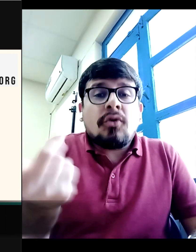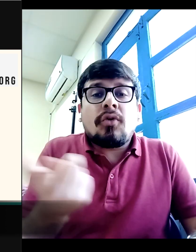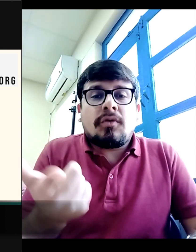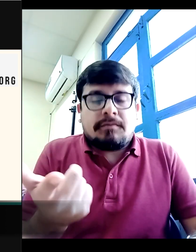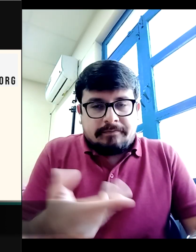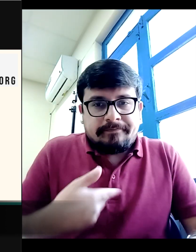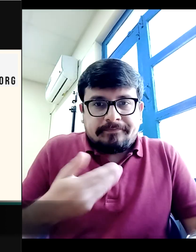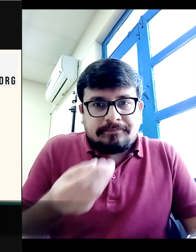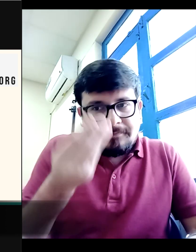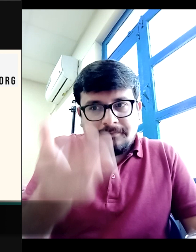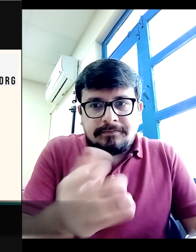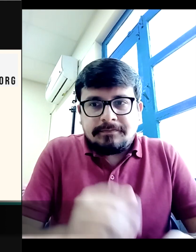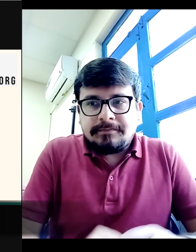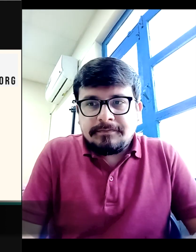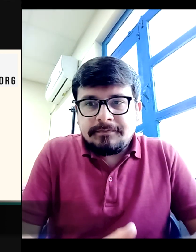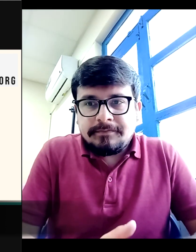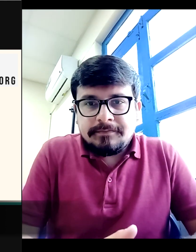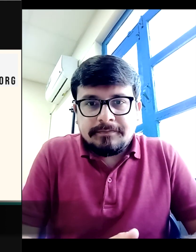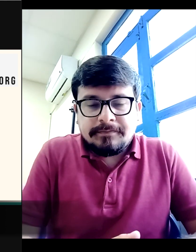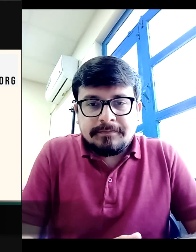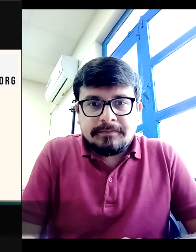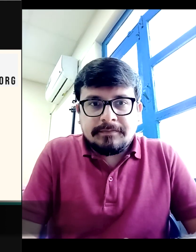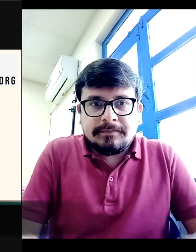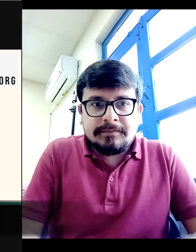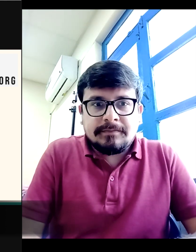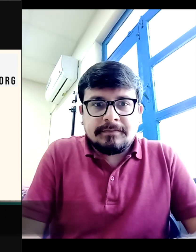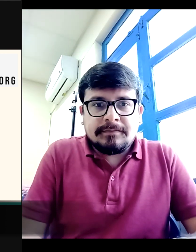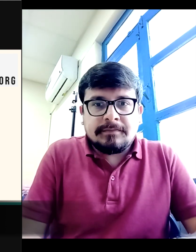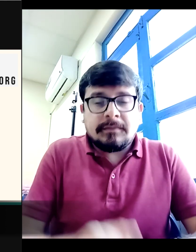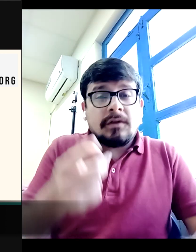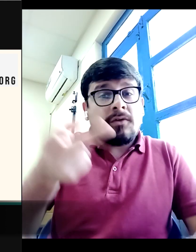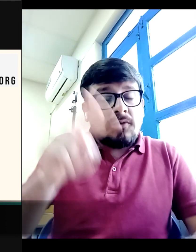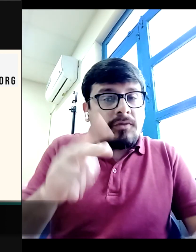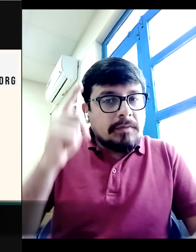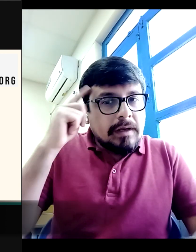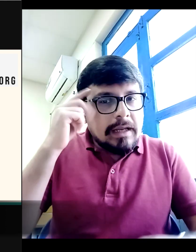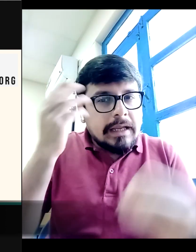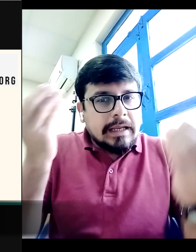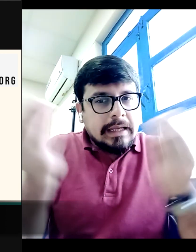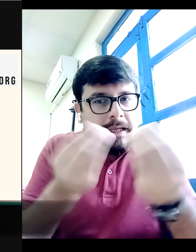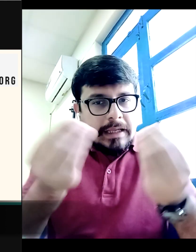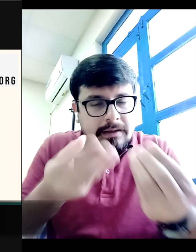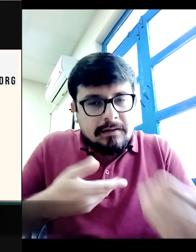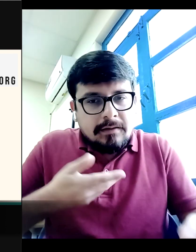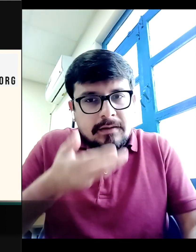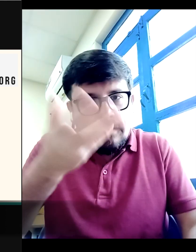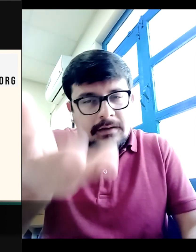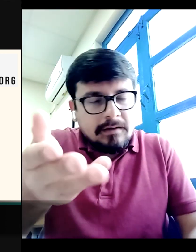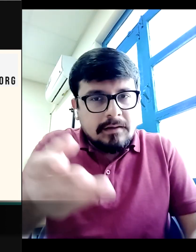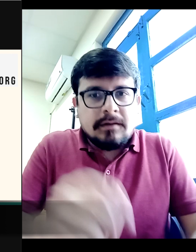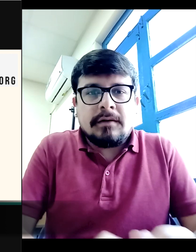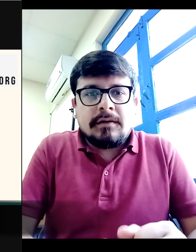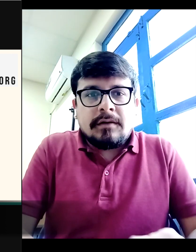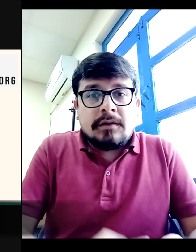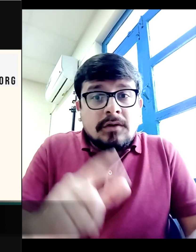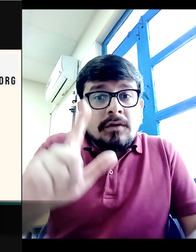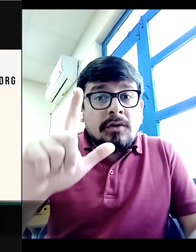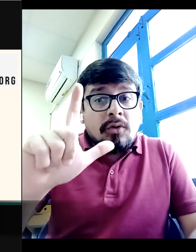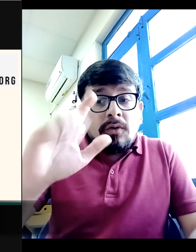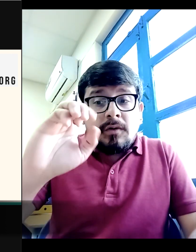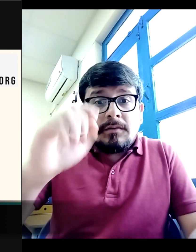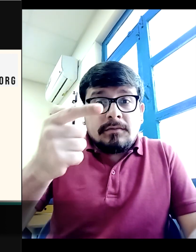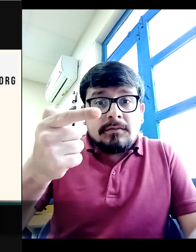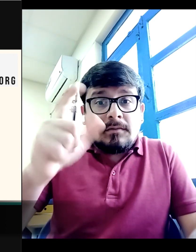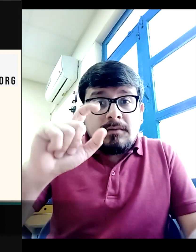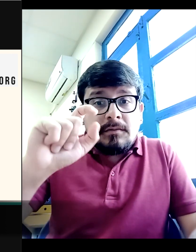recap, logo is a visual representation of your company. It's a way you